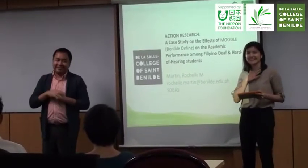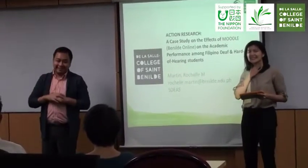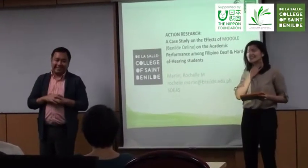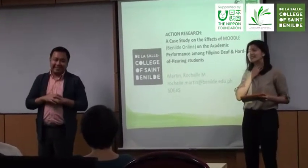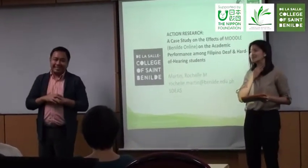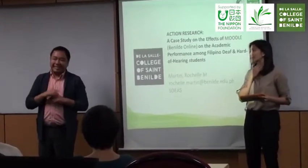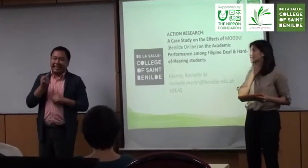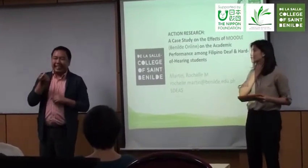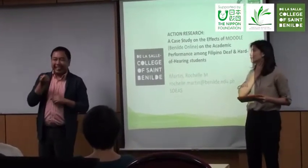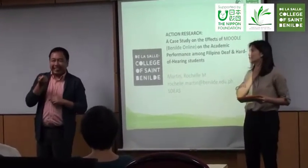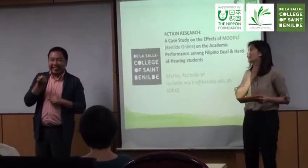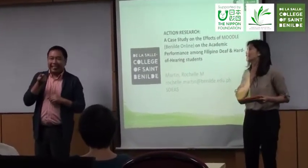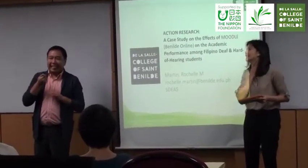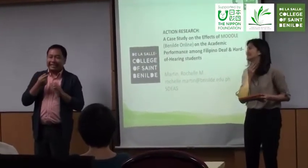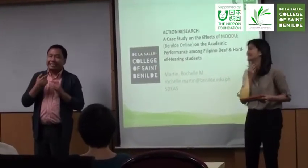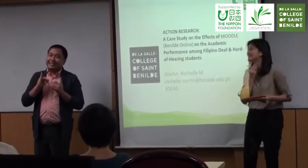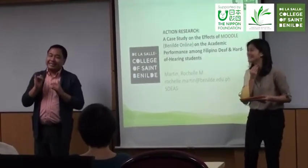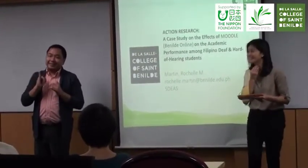It's kind of like